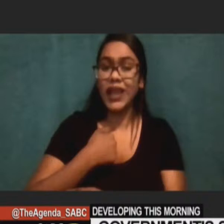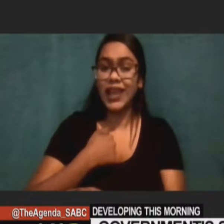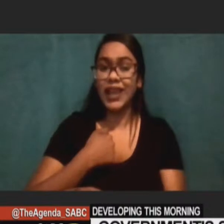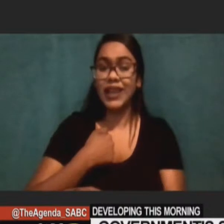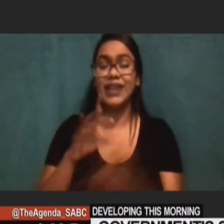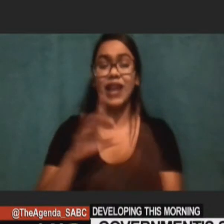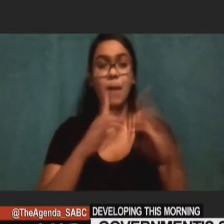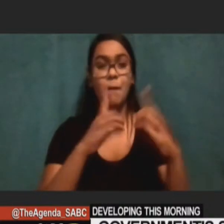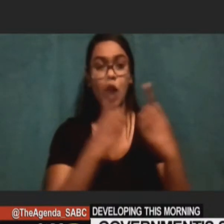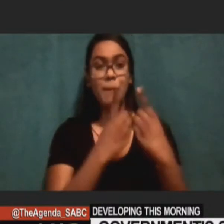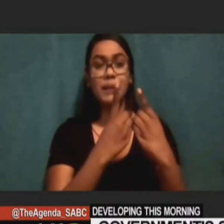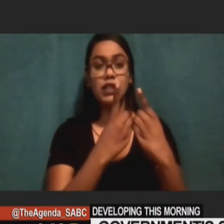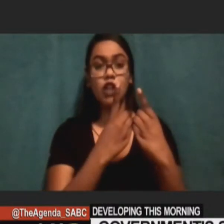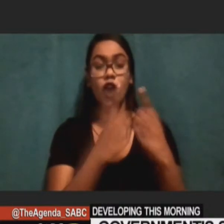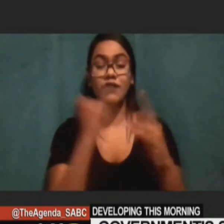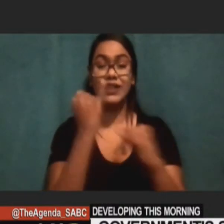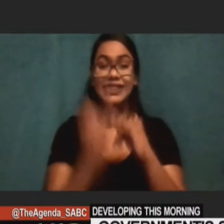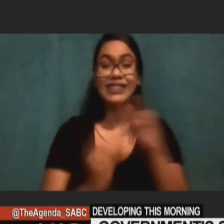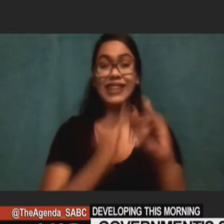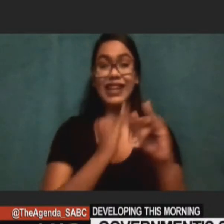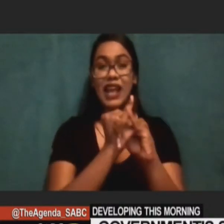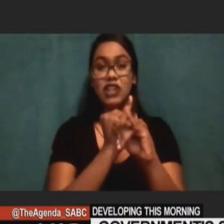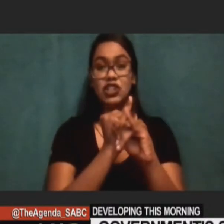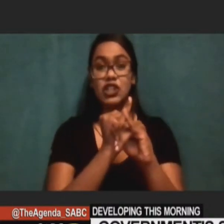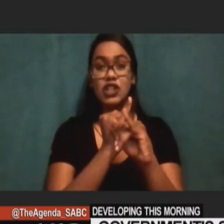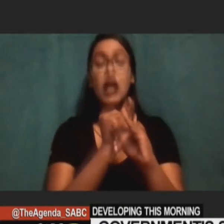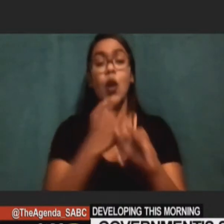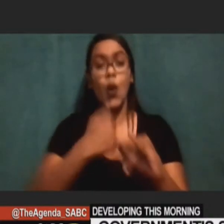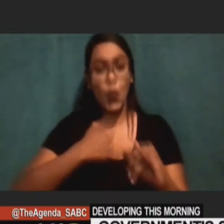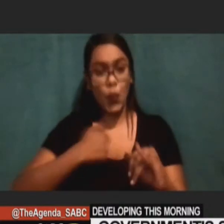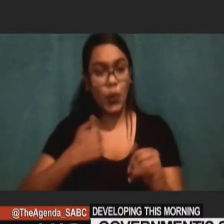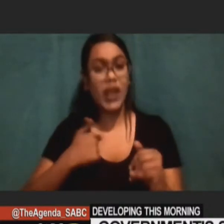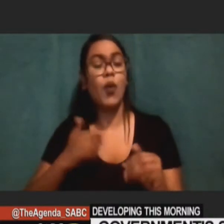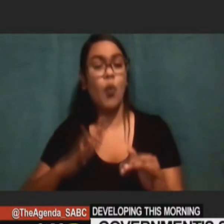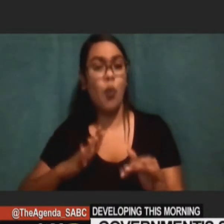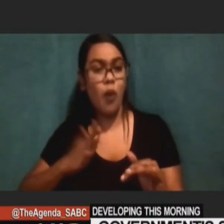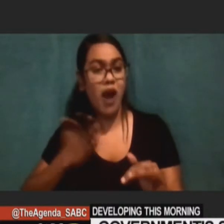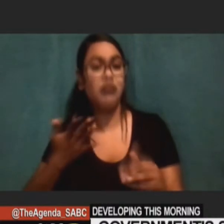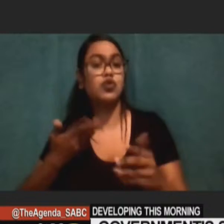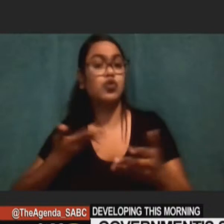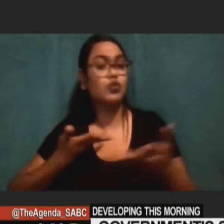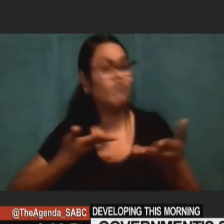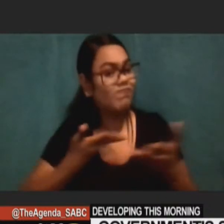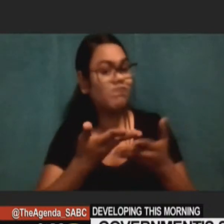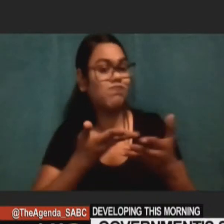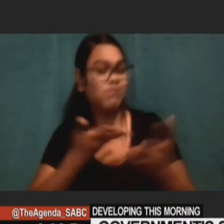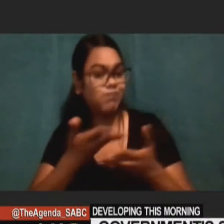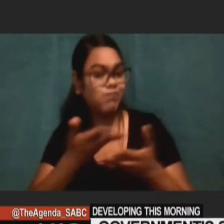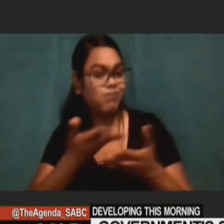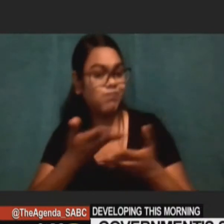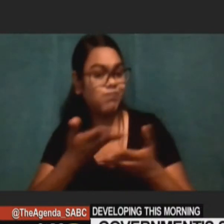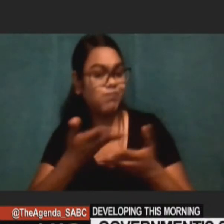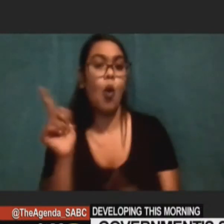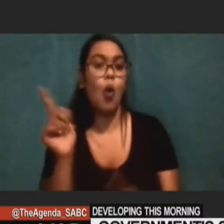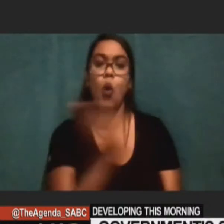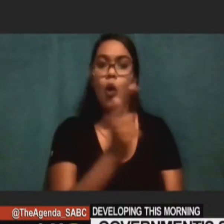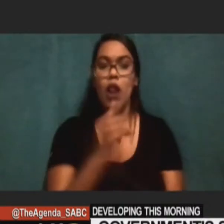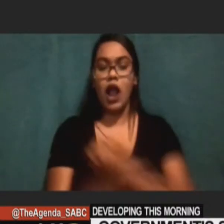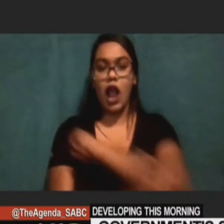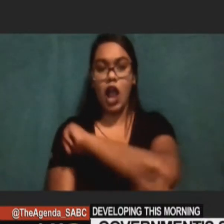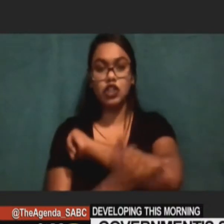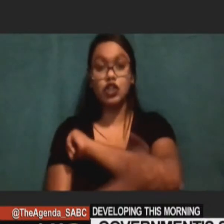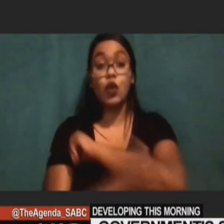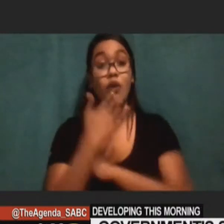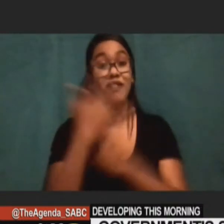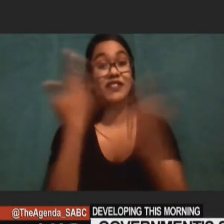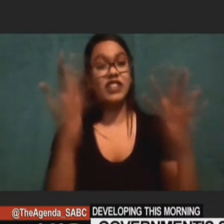International Relations and Cooperation, are engaging all the countries that have taken this decision. Minister Naledi